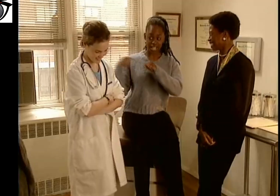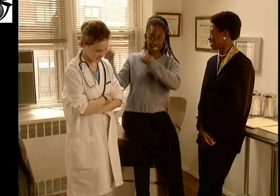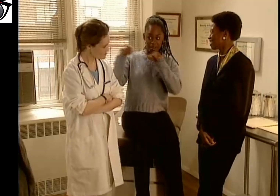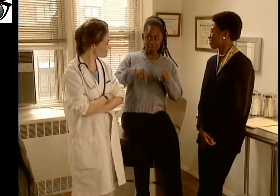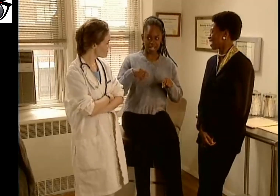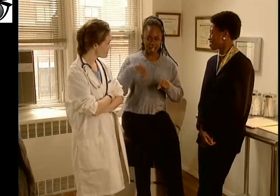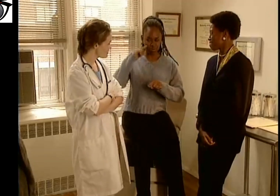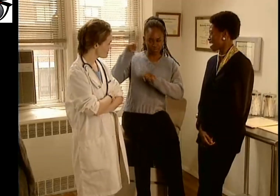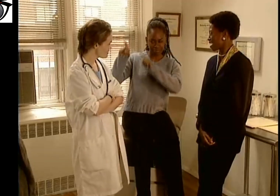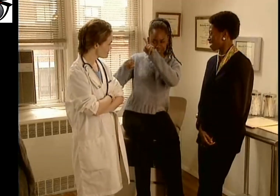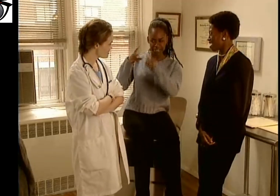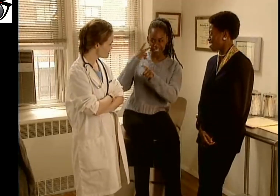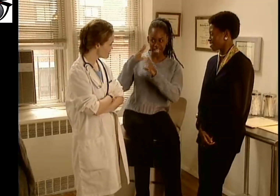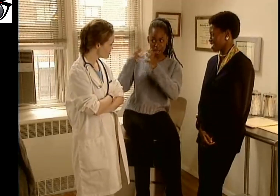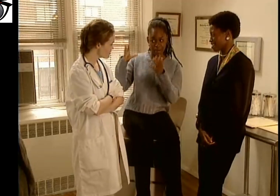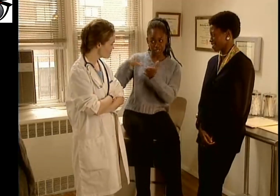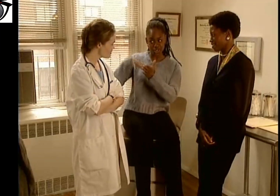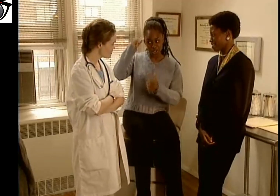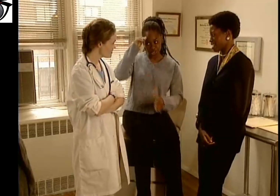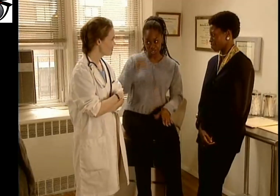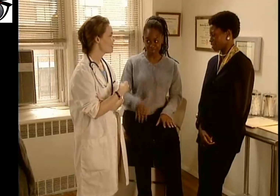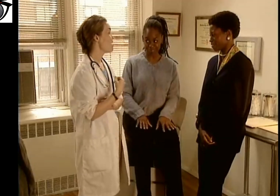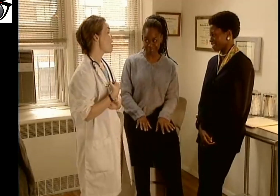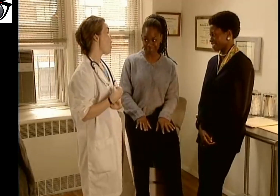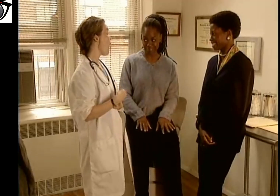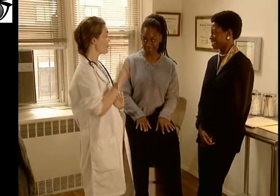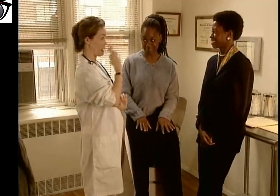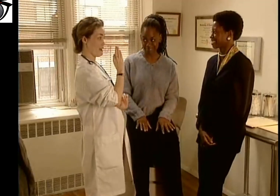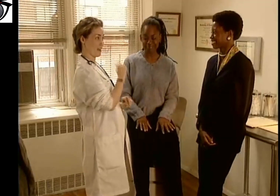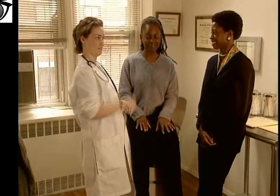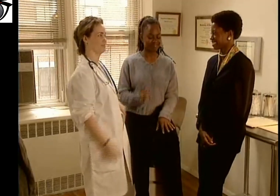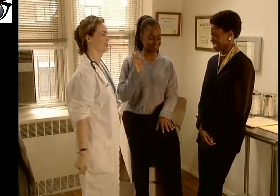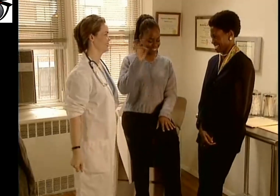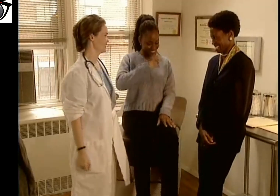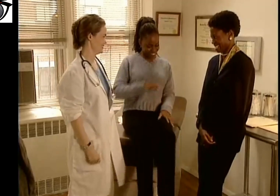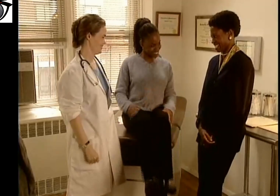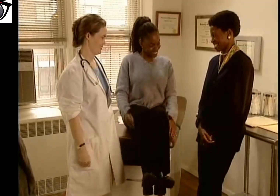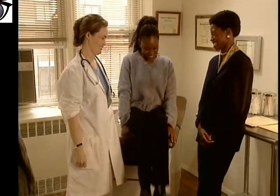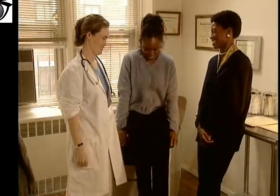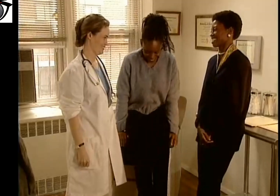Great. When I come back, I'll test you and see how much you've learned. Okay.